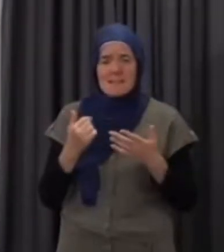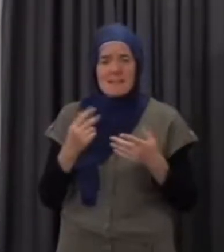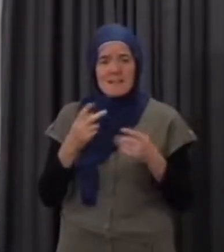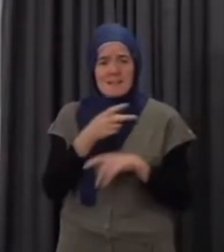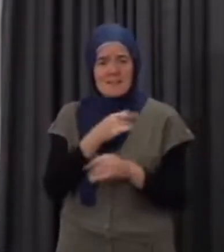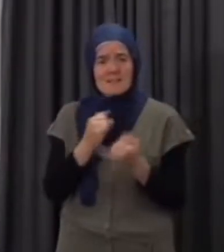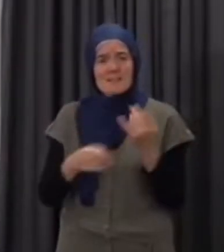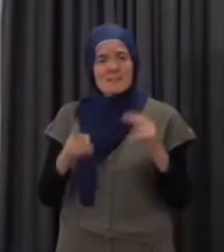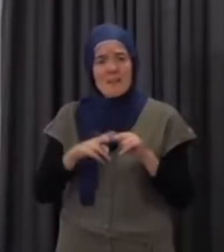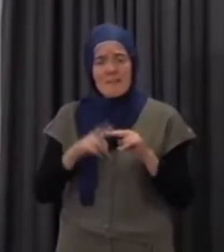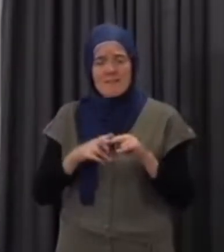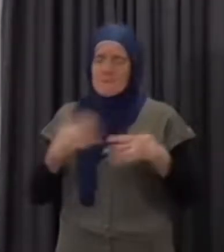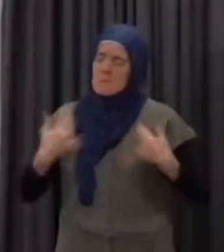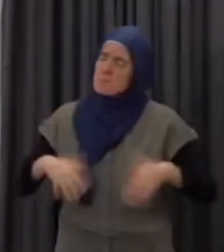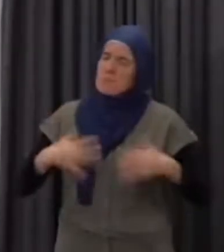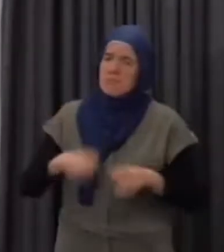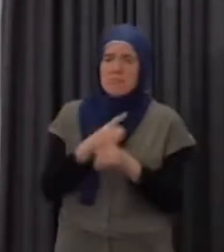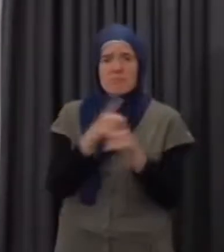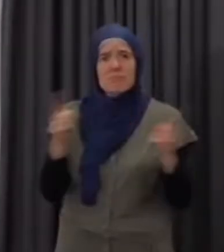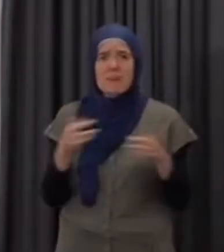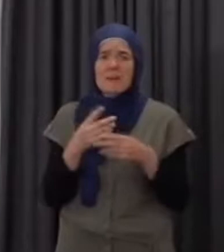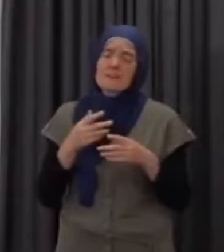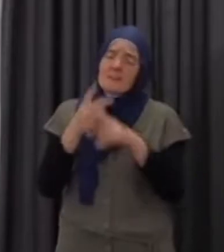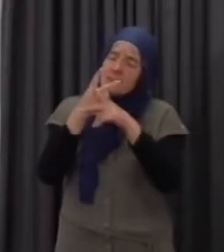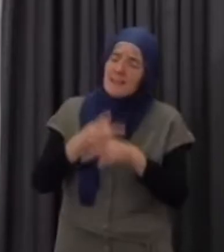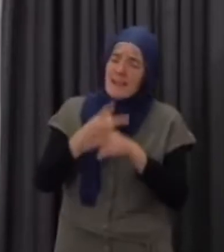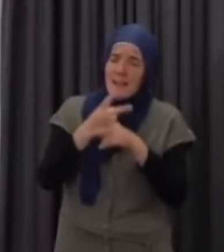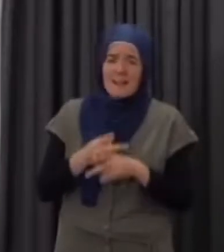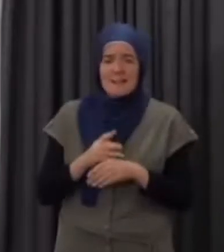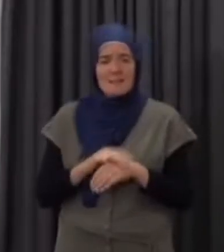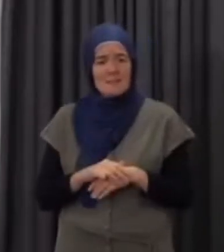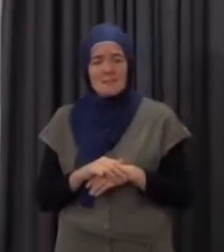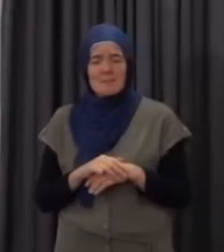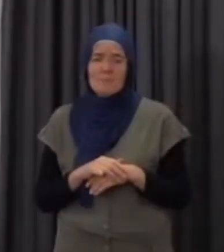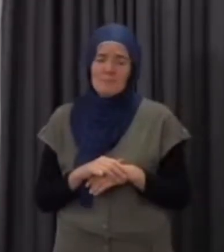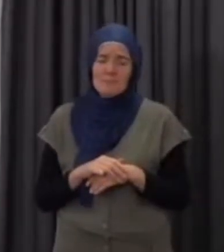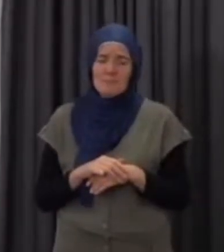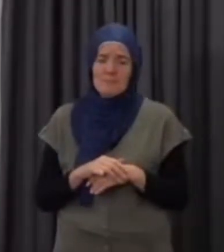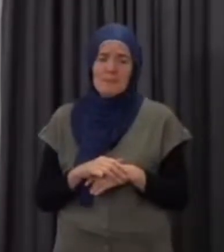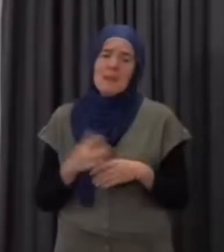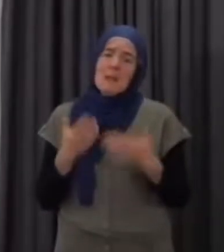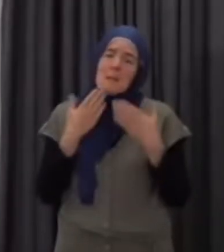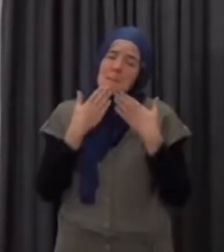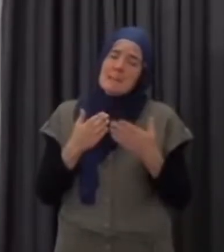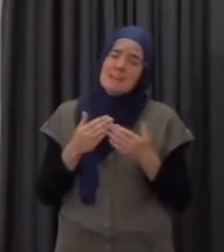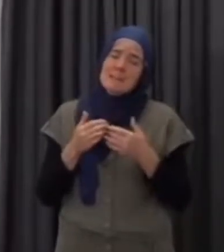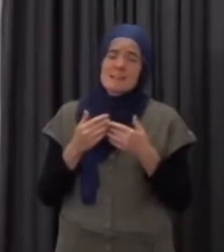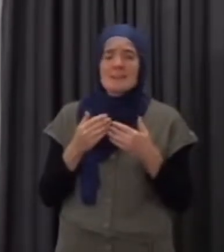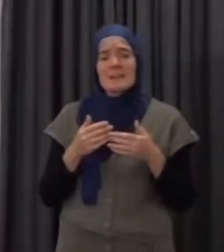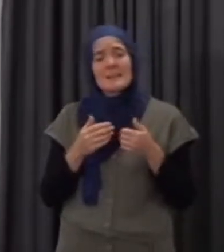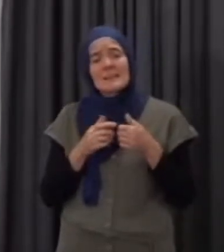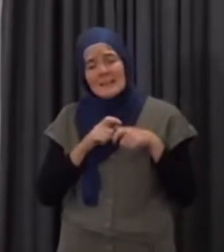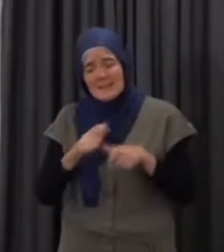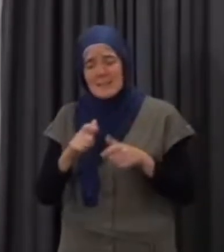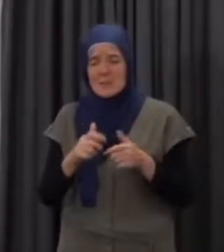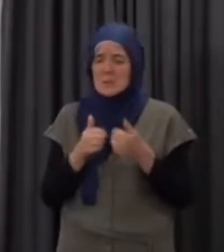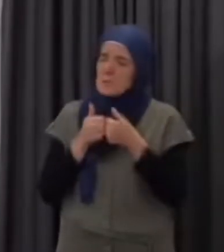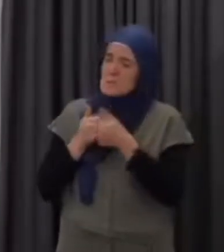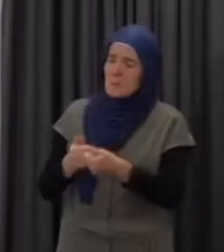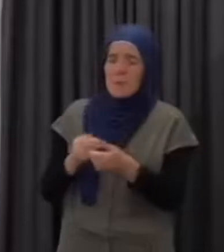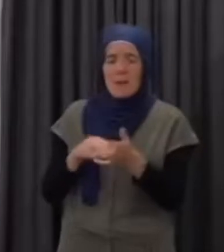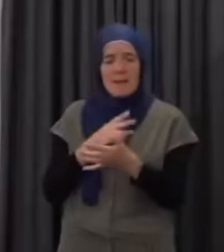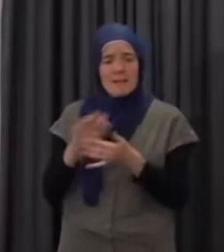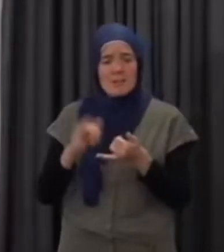population. Please continue to support our NHS and care system by following our advice to stay at home. If you do go